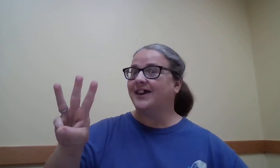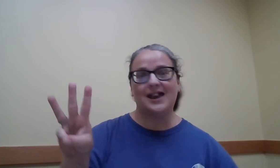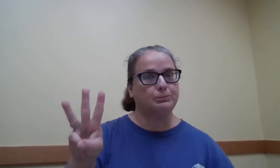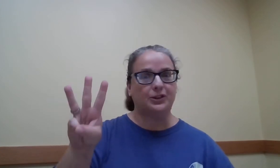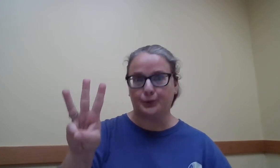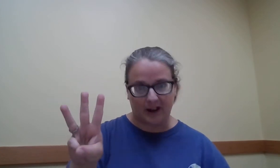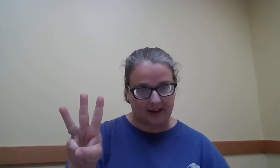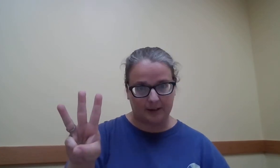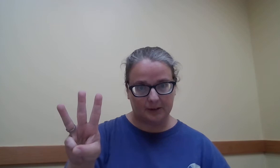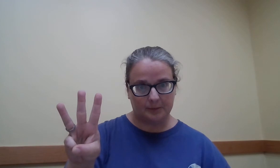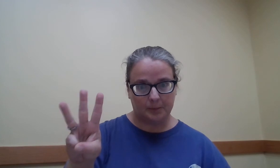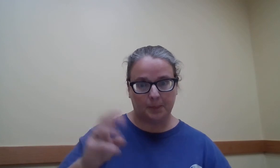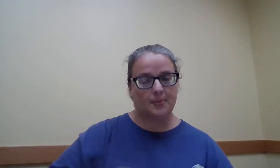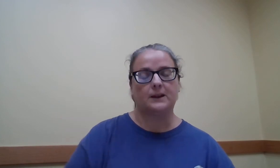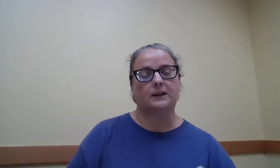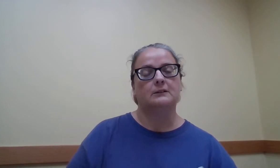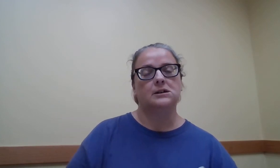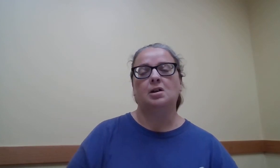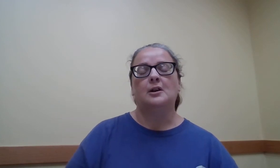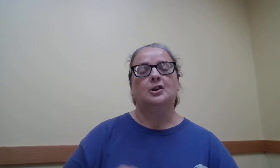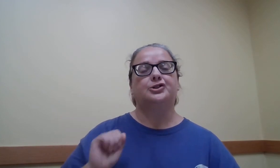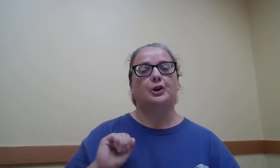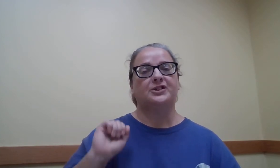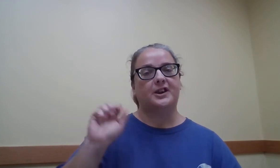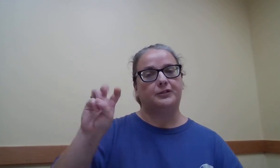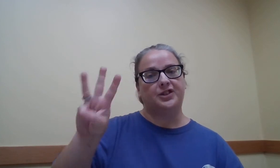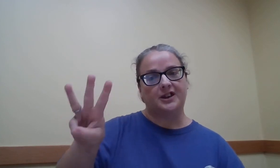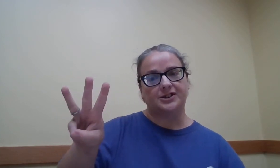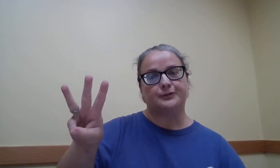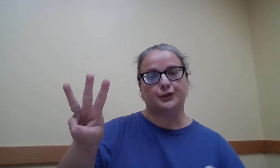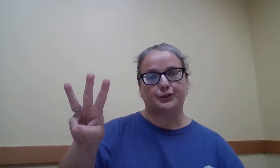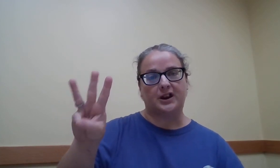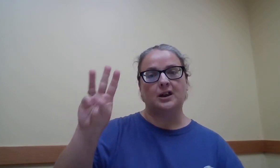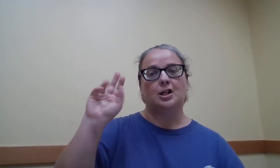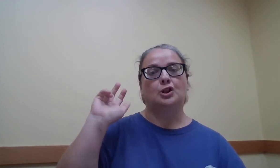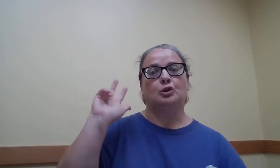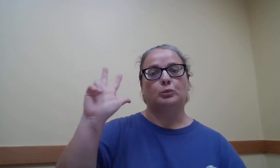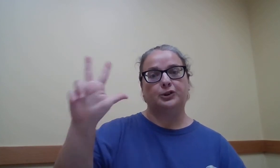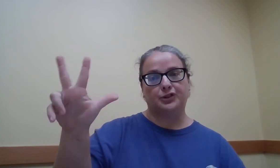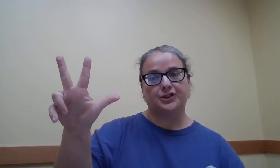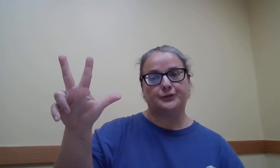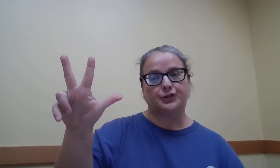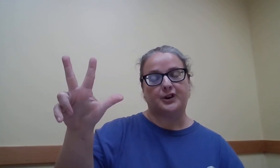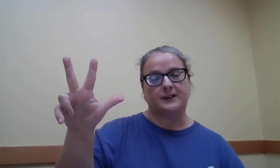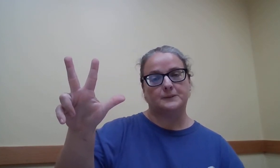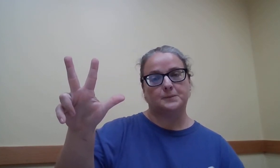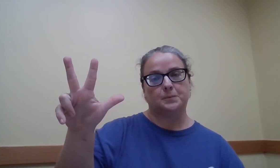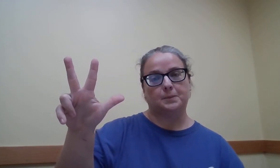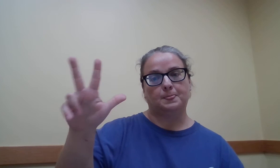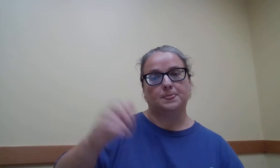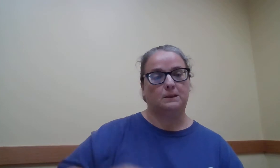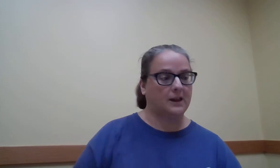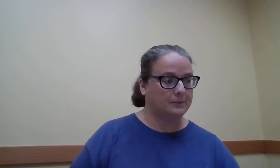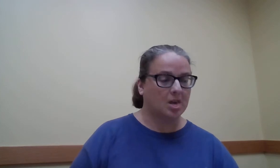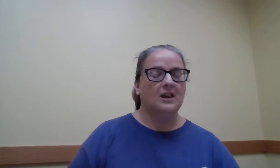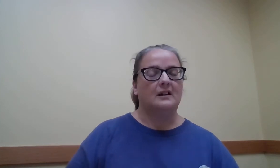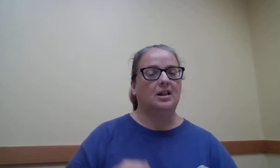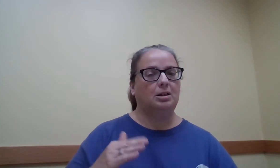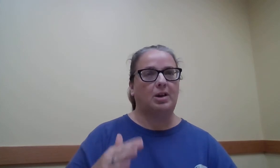can't be 3, okay? So instead of this for 3, we do this for 3, okay? And